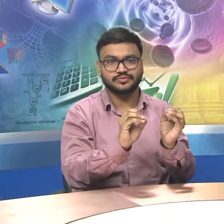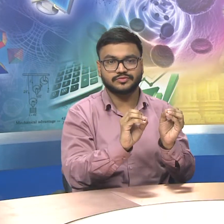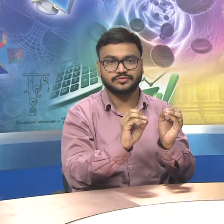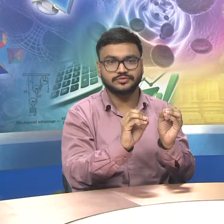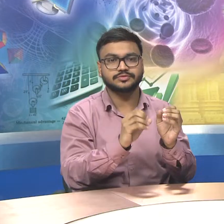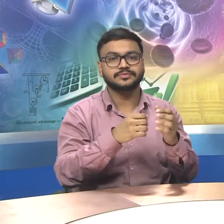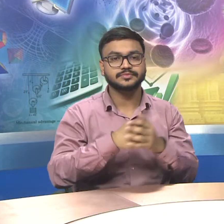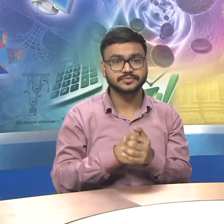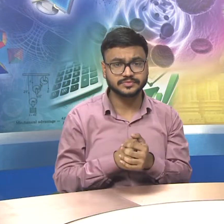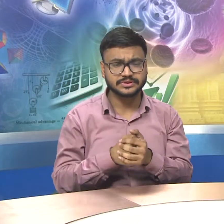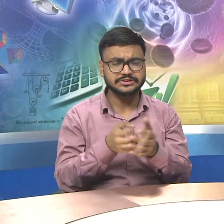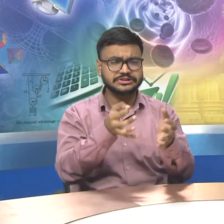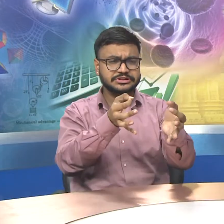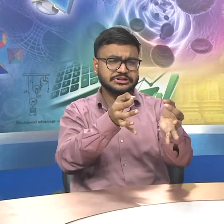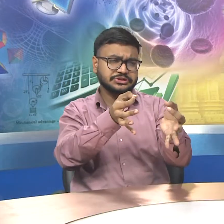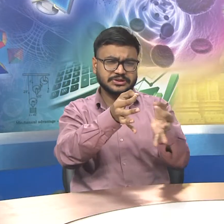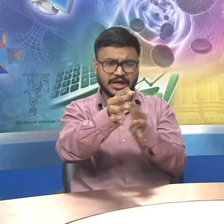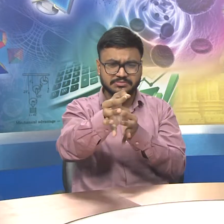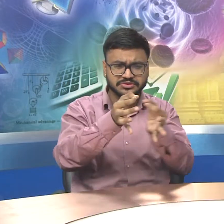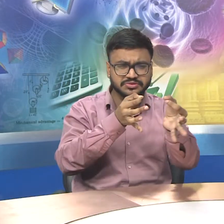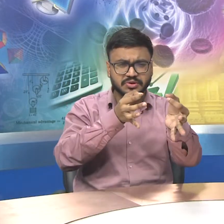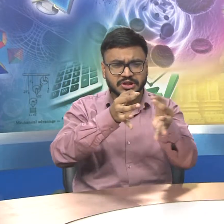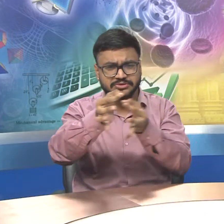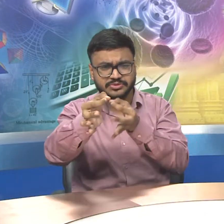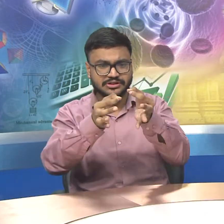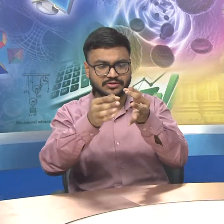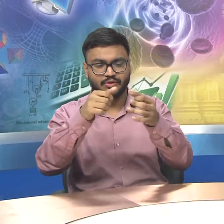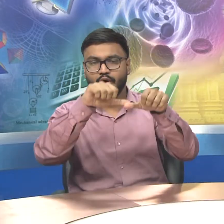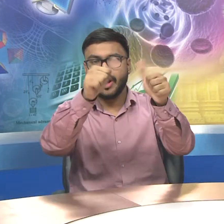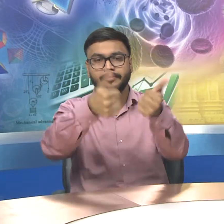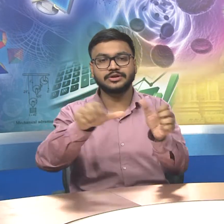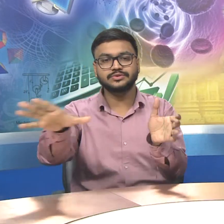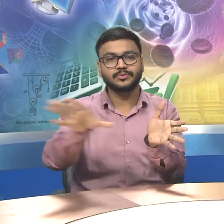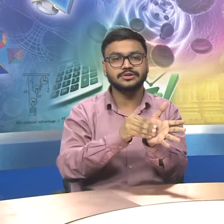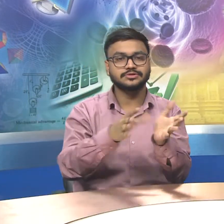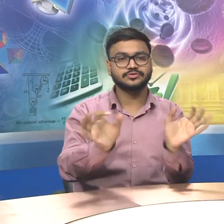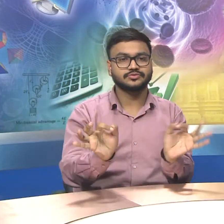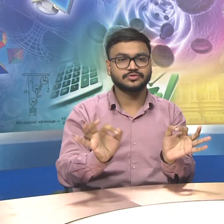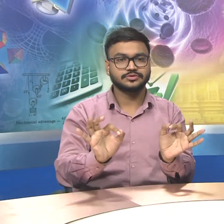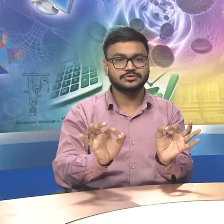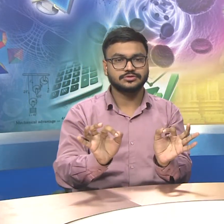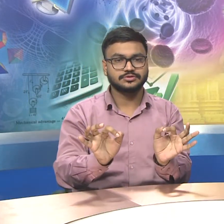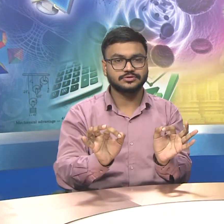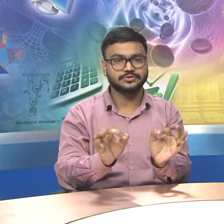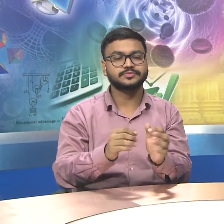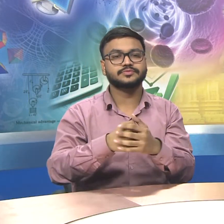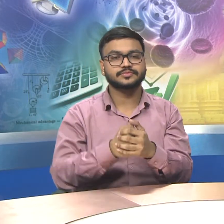Like the example of easy, the example of explain.